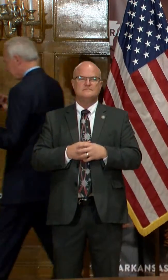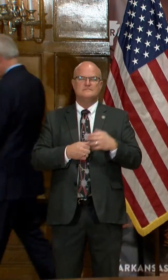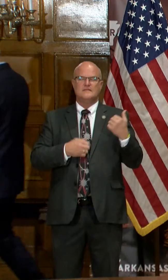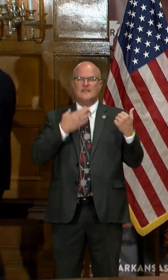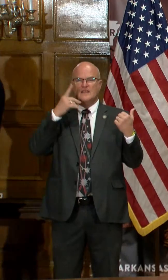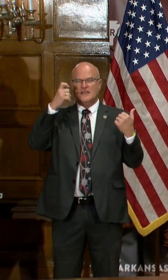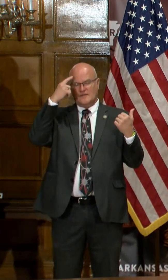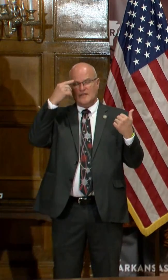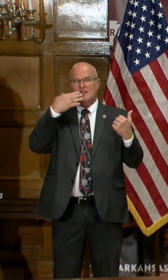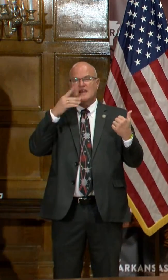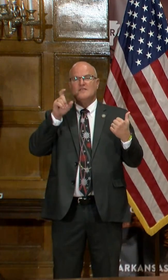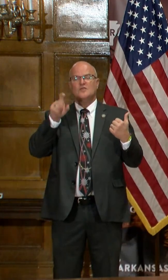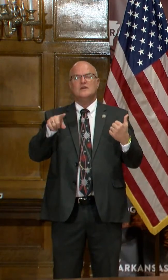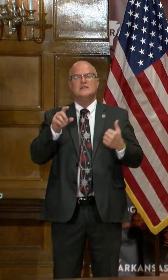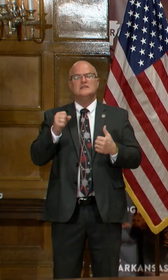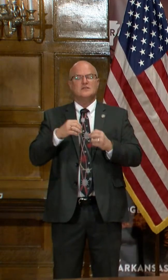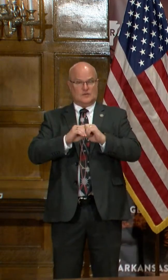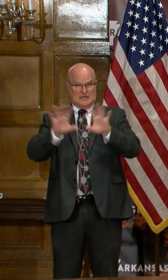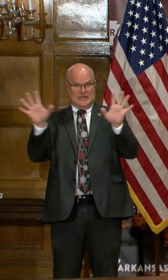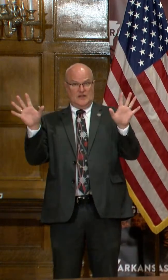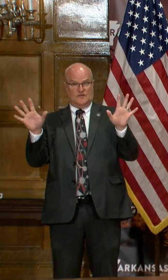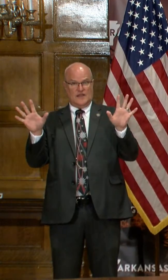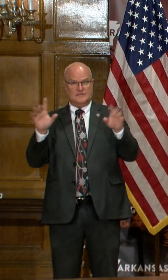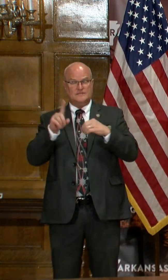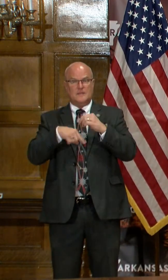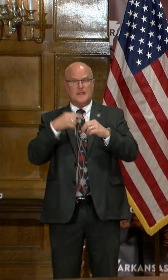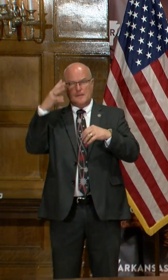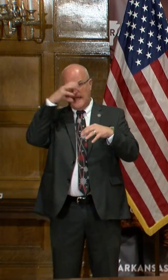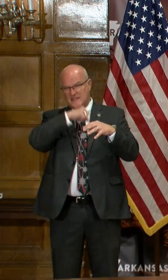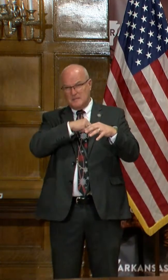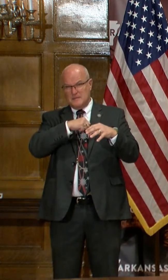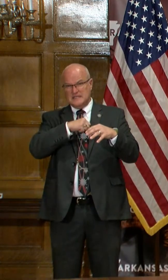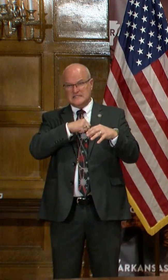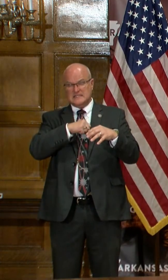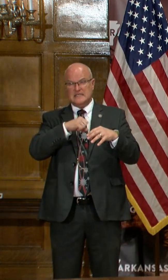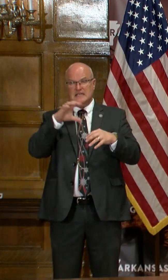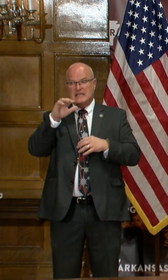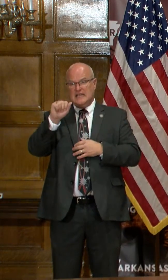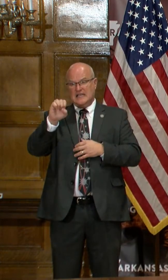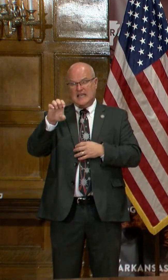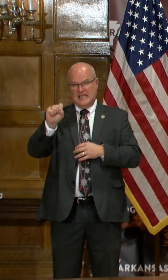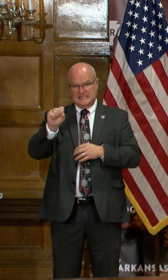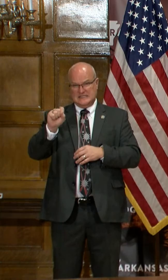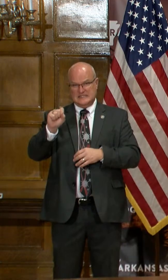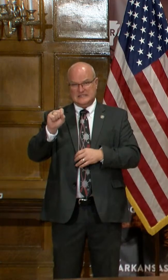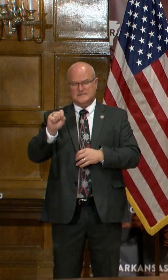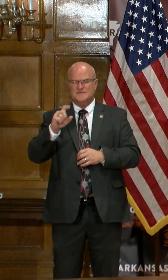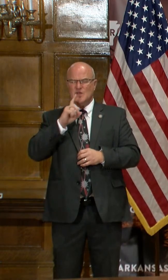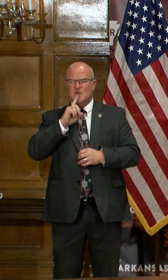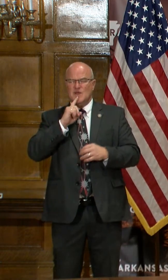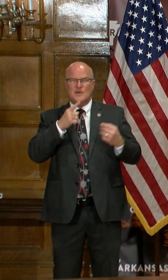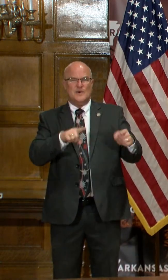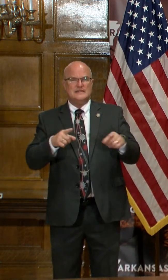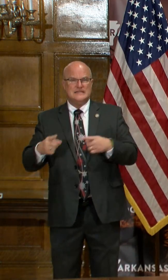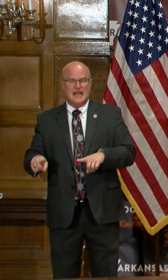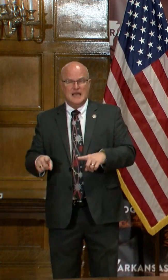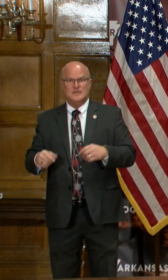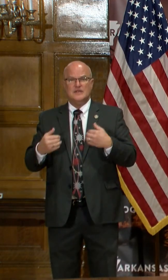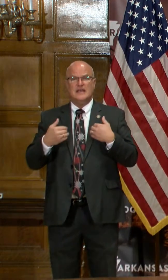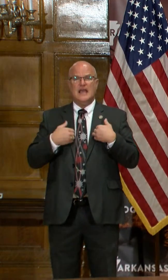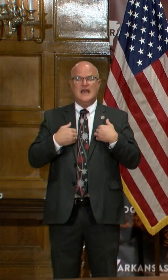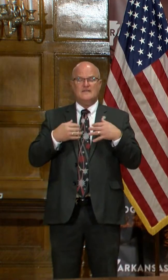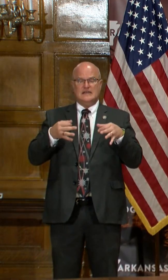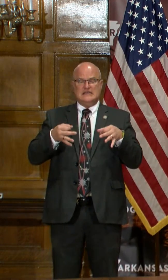Thank you, Governor. Thank you for that question. So let me clarify about the missed cases. Really what is happening is that there is a